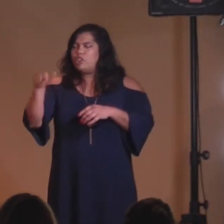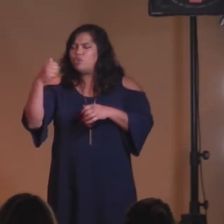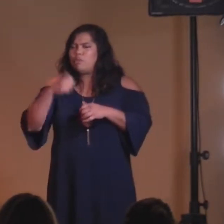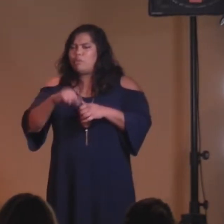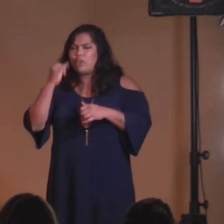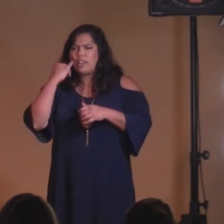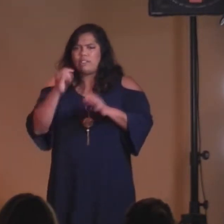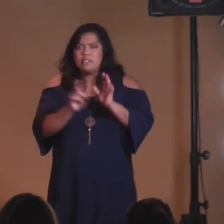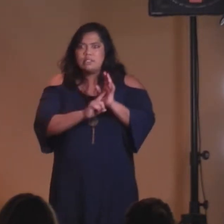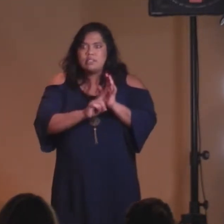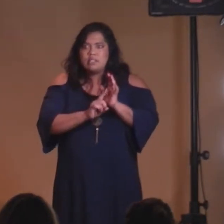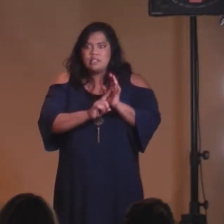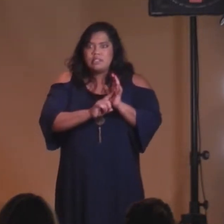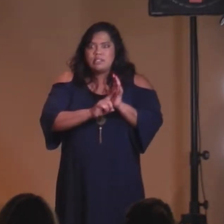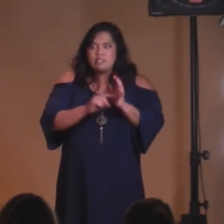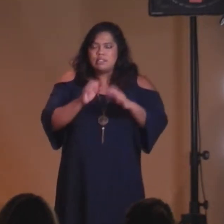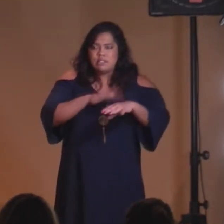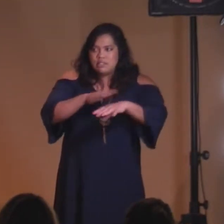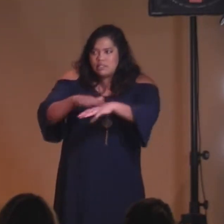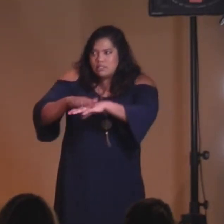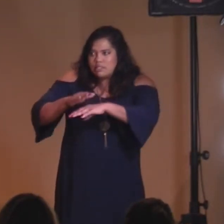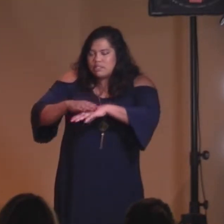was red, high threat.